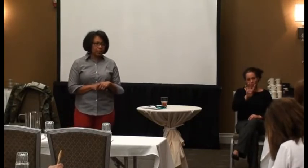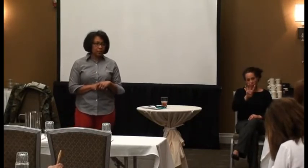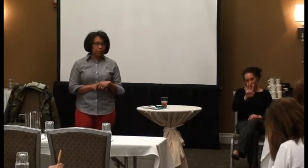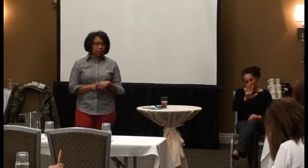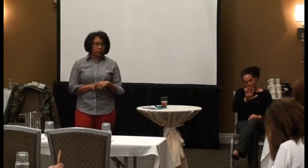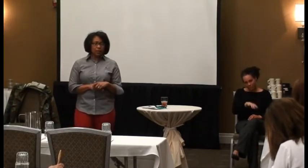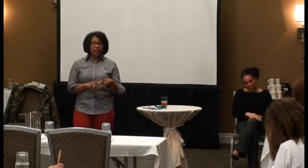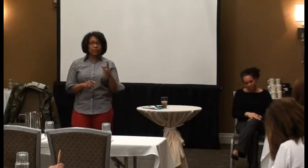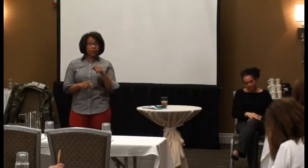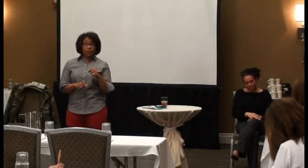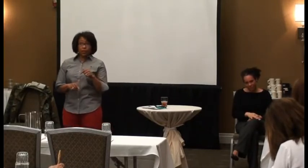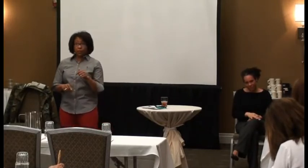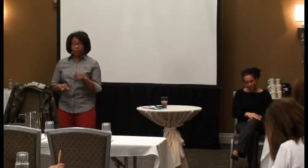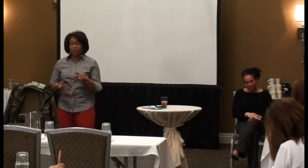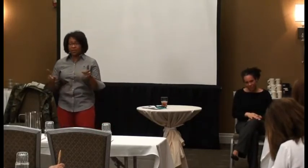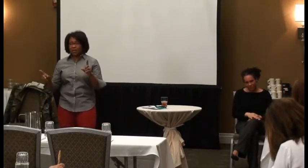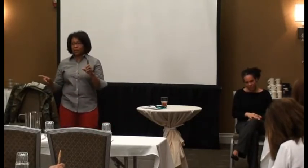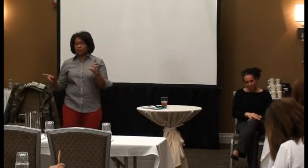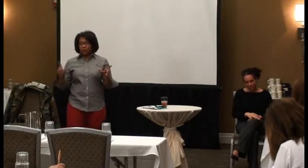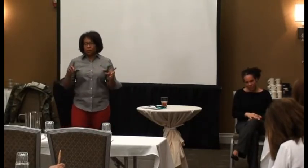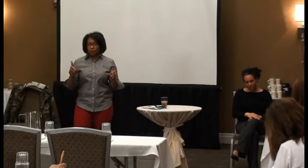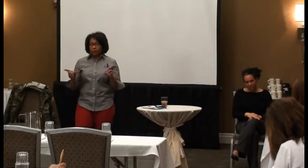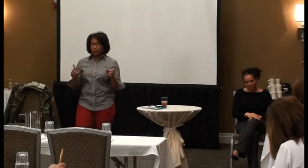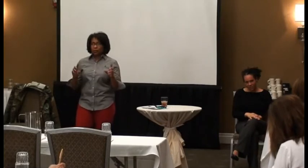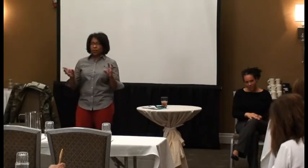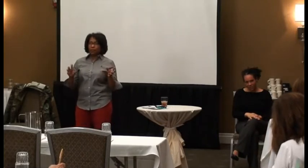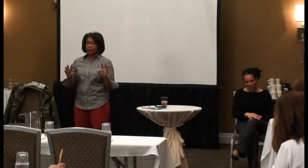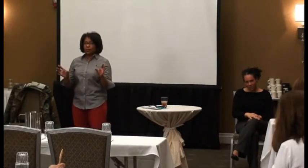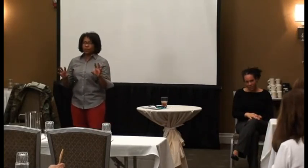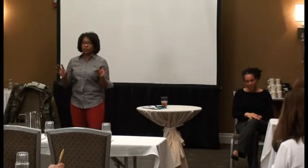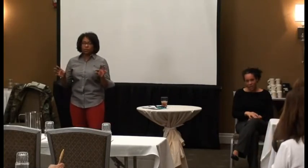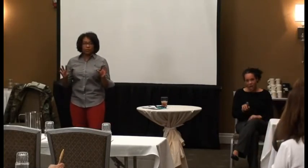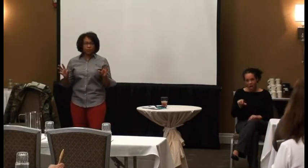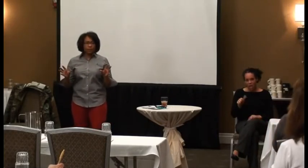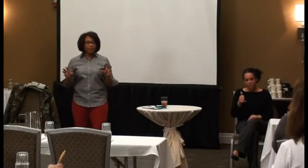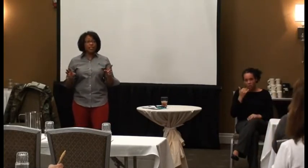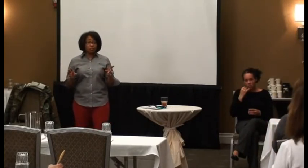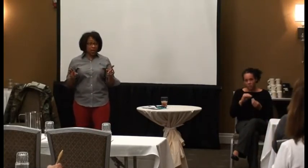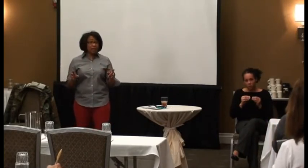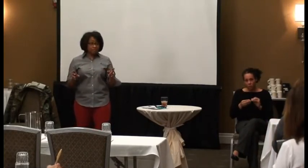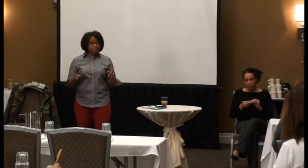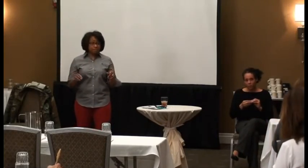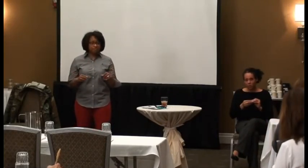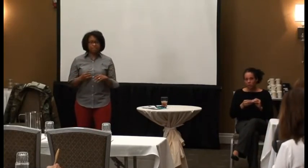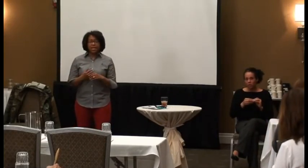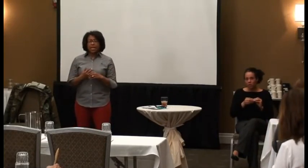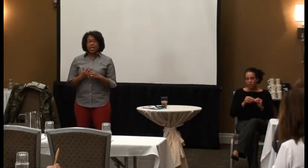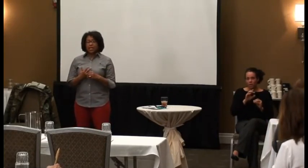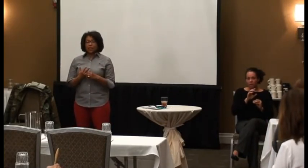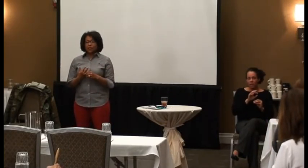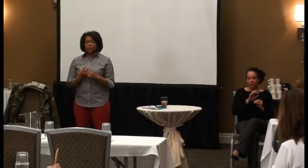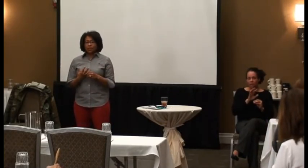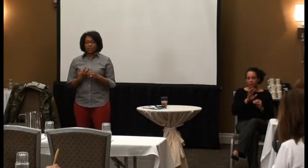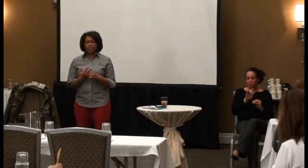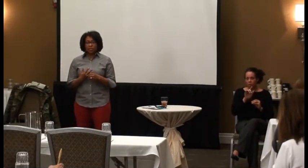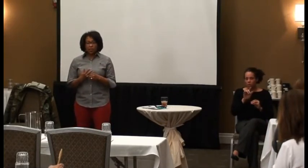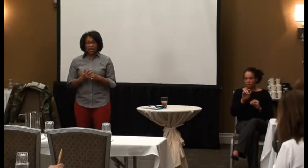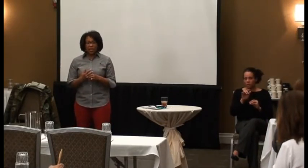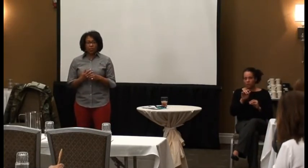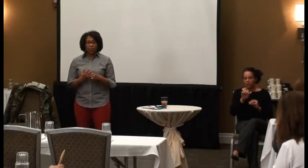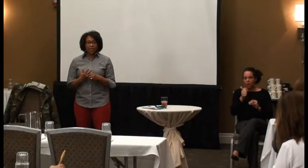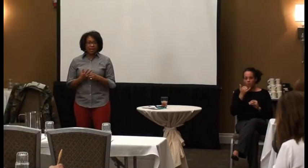397-7145. And I'll give you another number because I don't know. What area code is that? 618. And the other number is